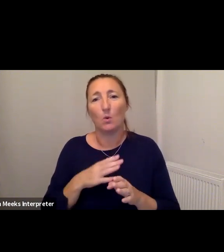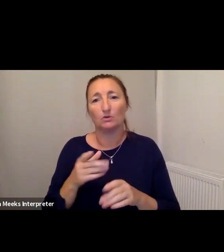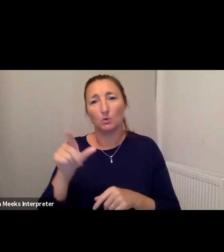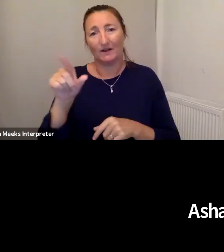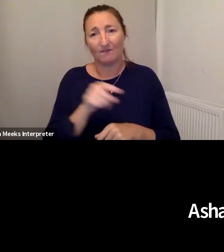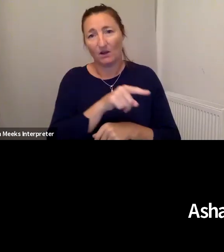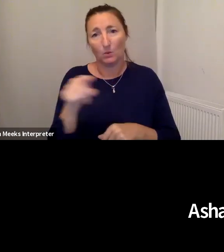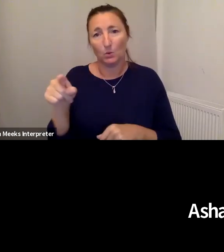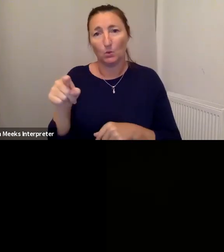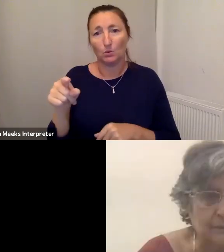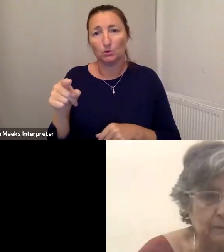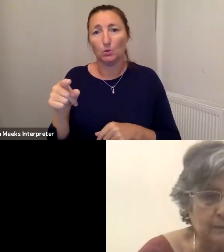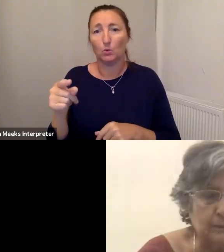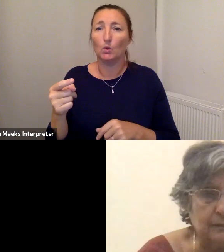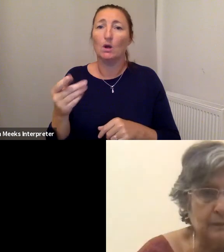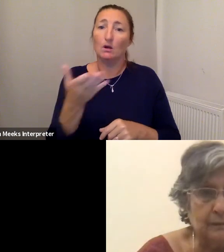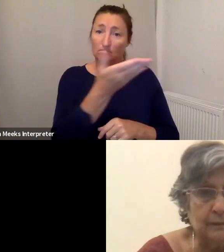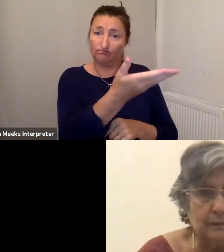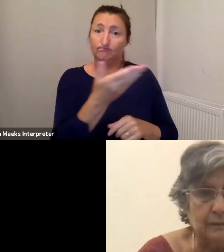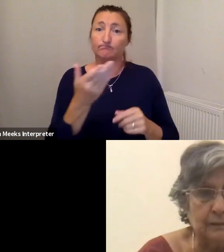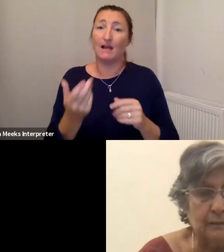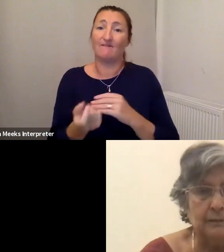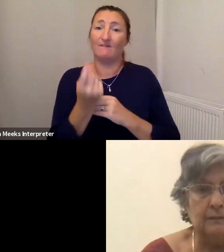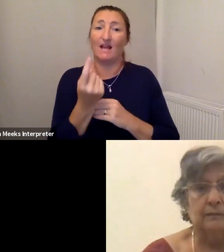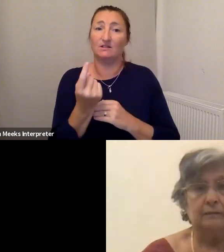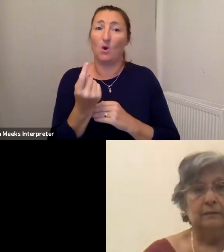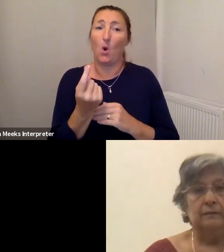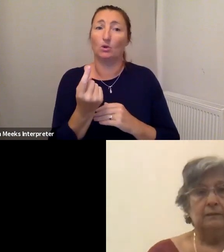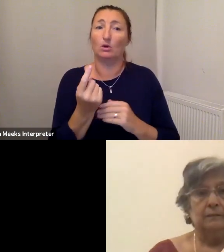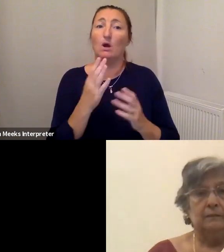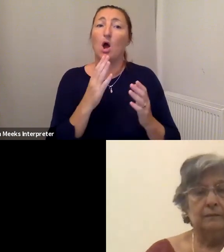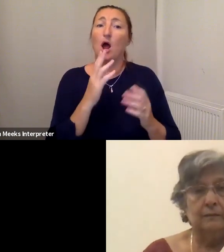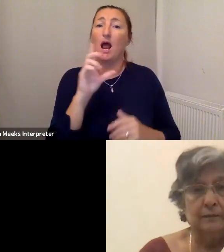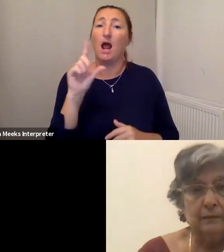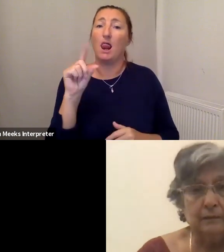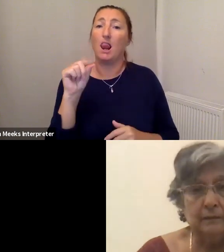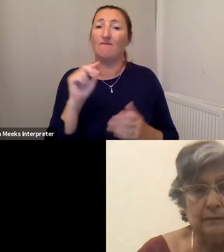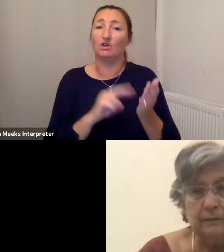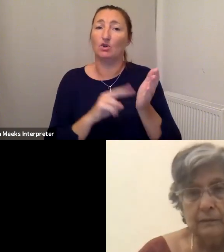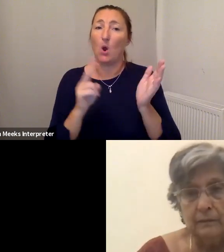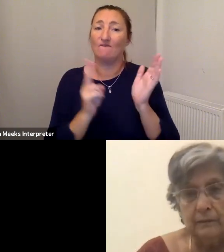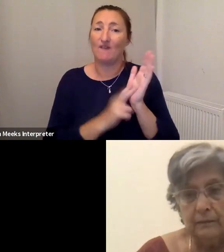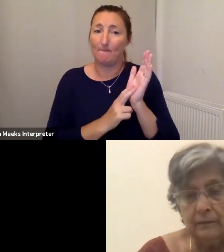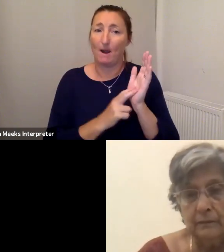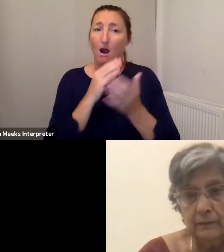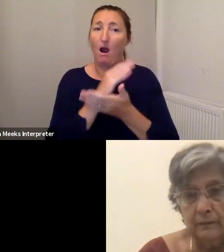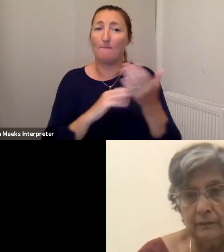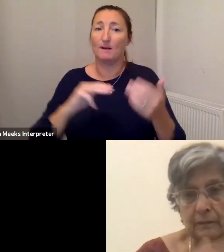everyone to join us at our side event at COP26, which will be on the 11th of